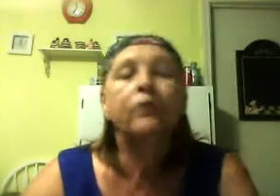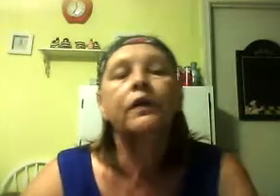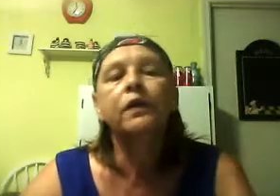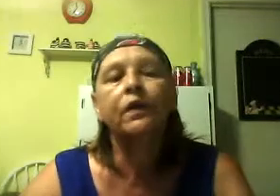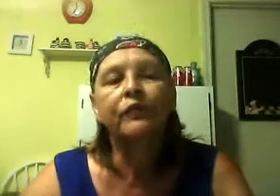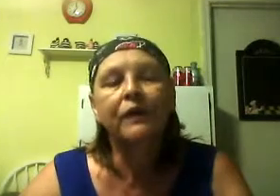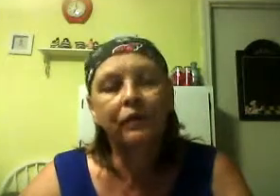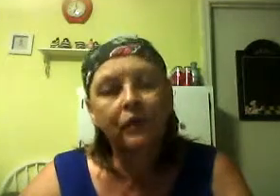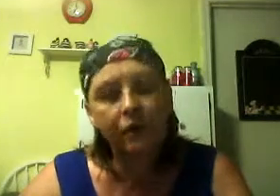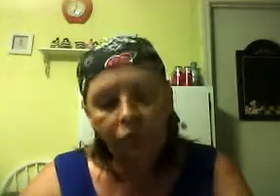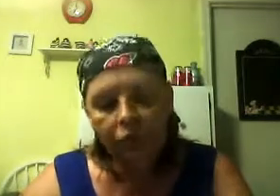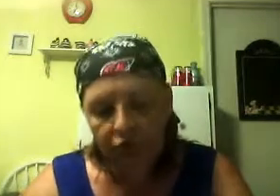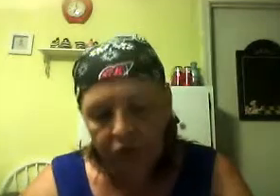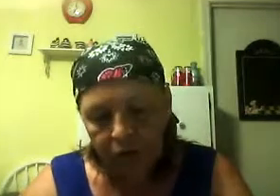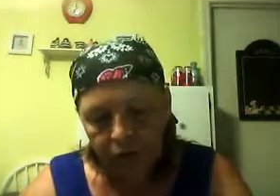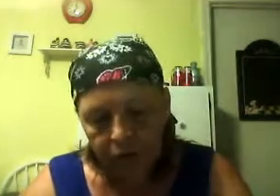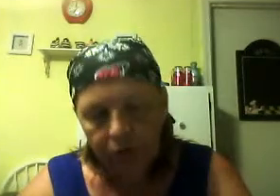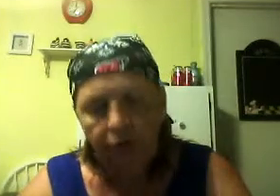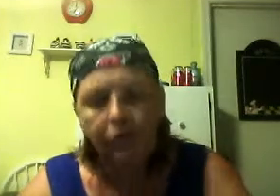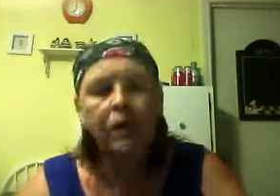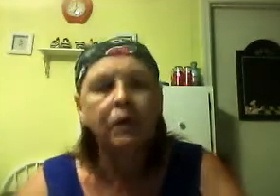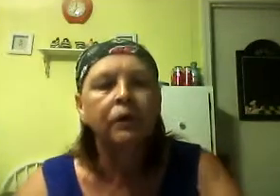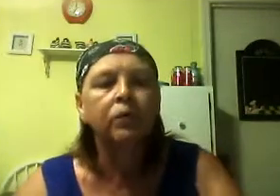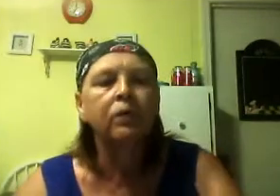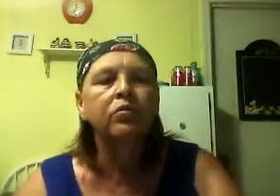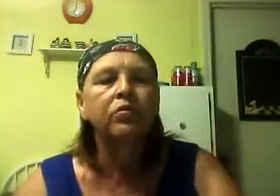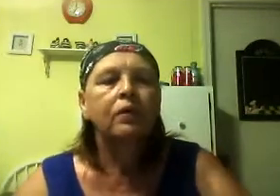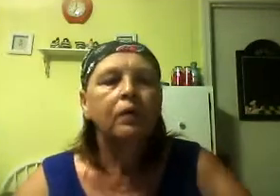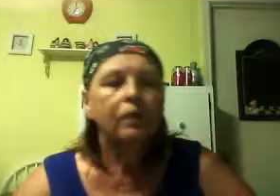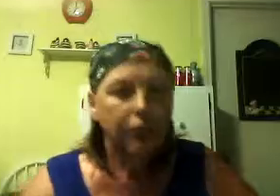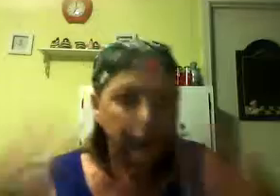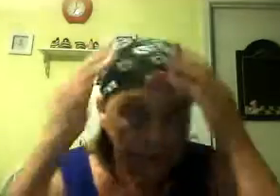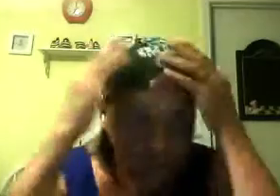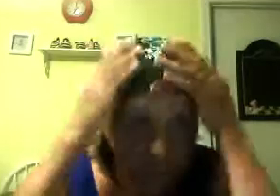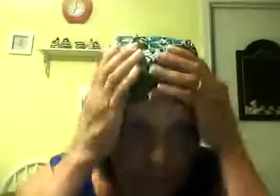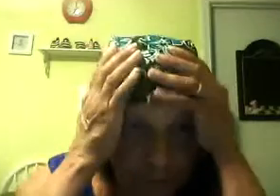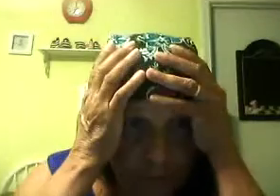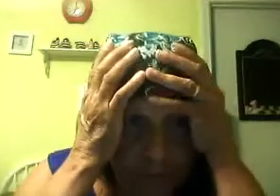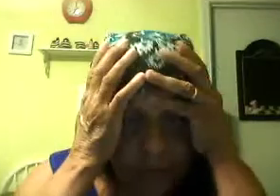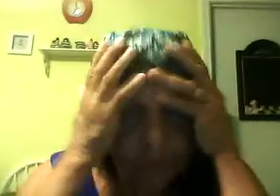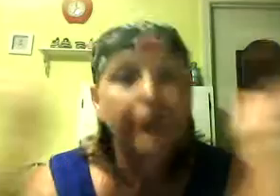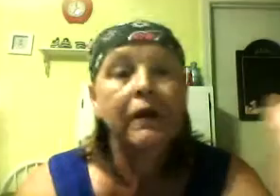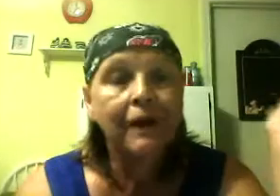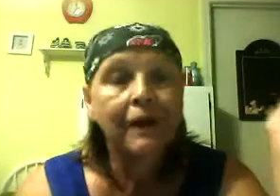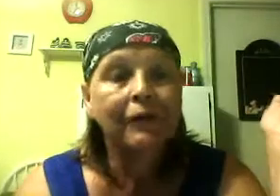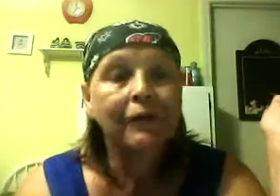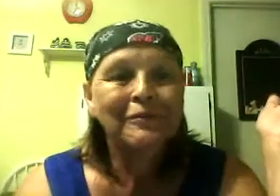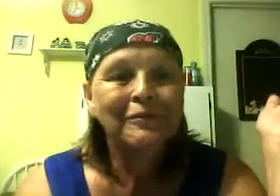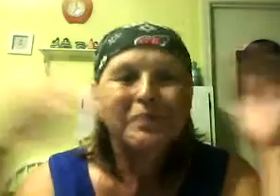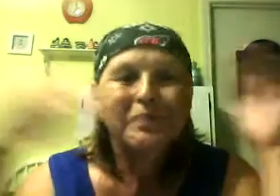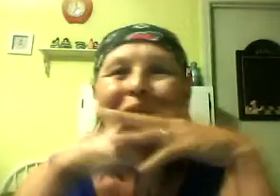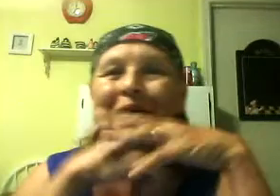Thank you all for giving this one a chance, like you have my other ones, and bearing it out.